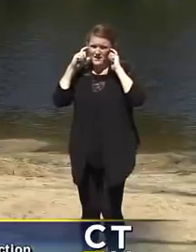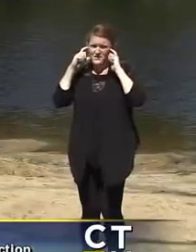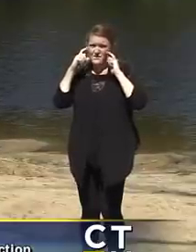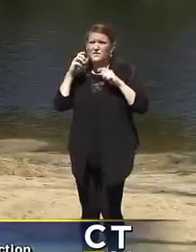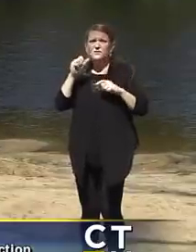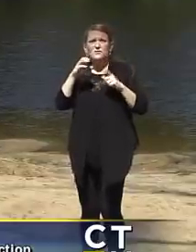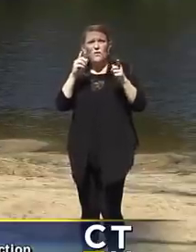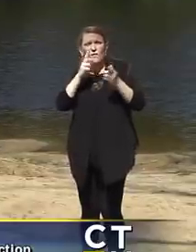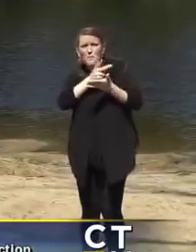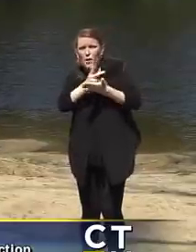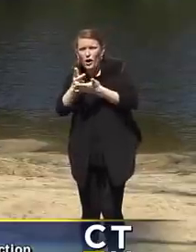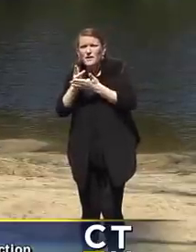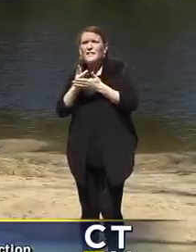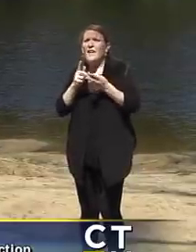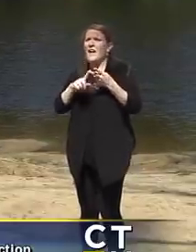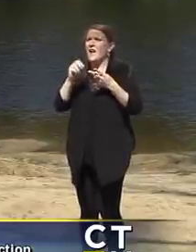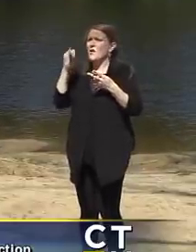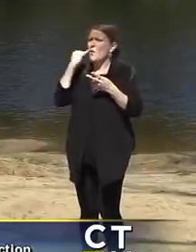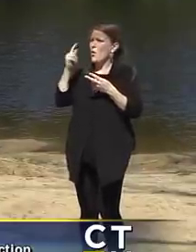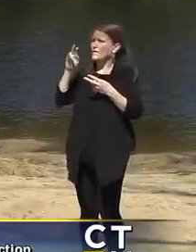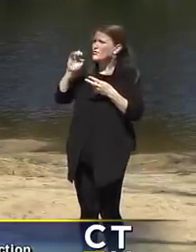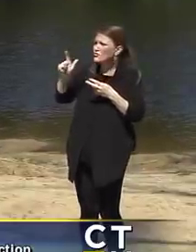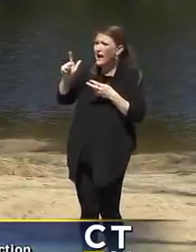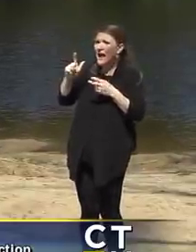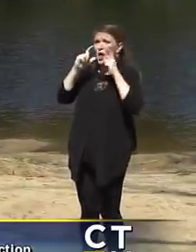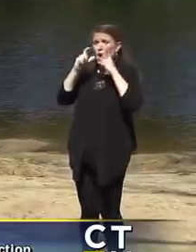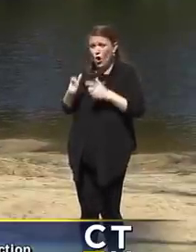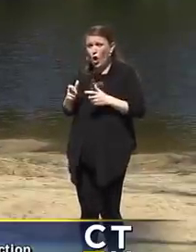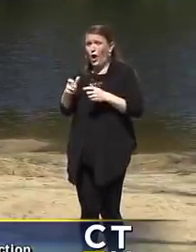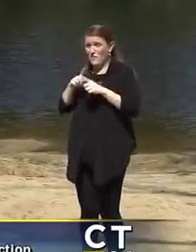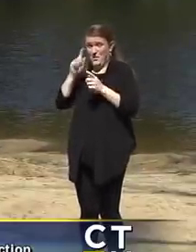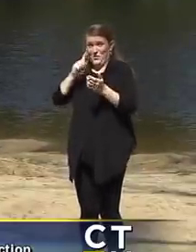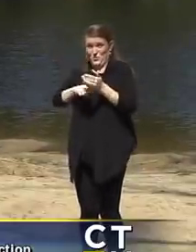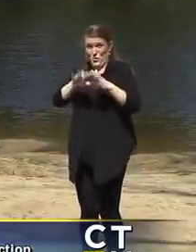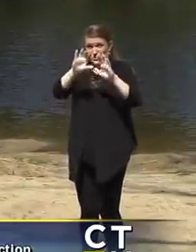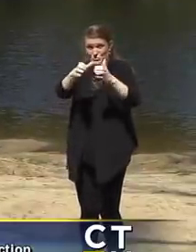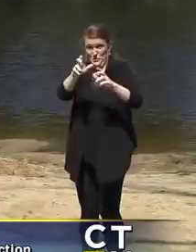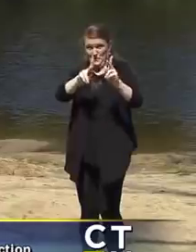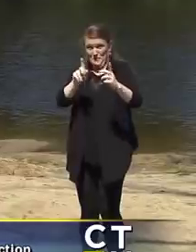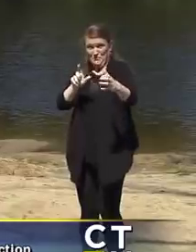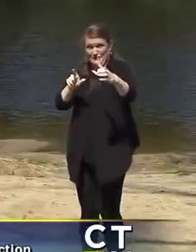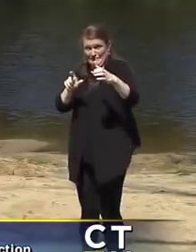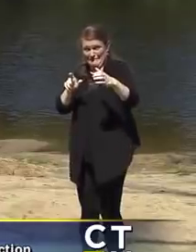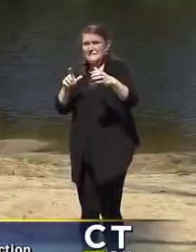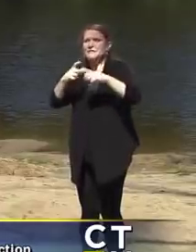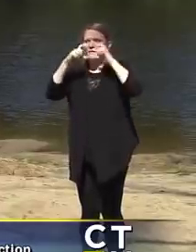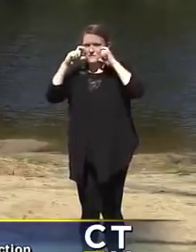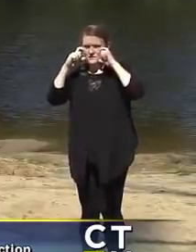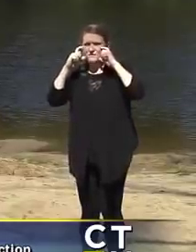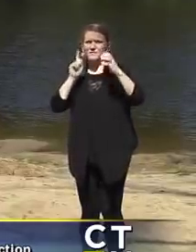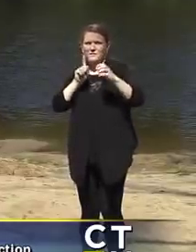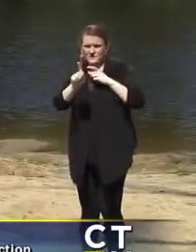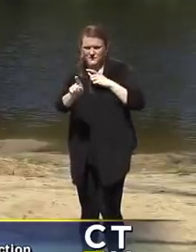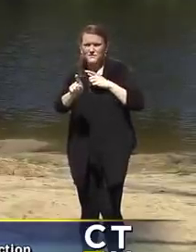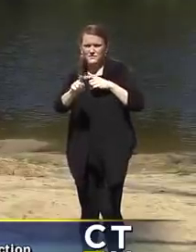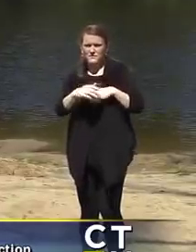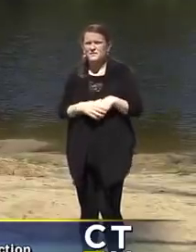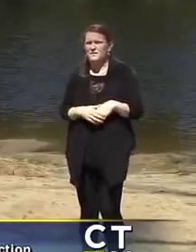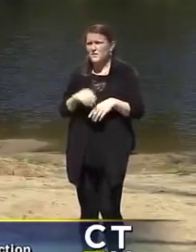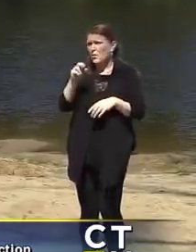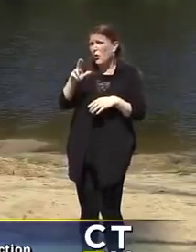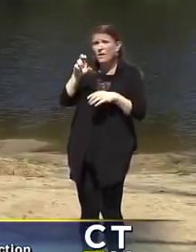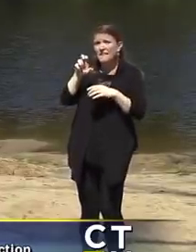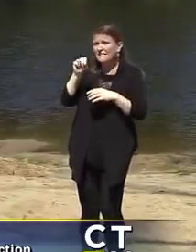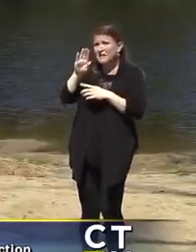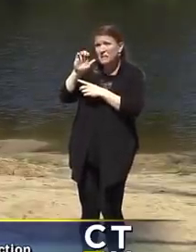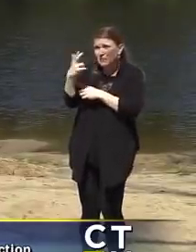lot and passing folks, if you're out on a trail and passing another visitor or a group, if you're at the beach where you may be in closer proximity